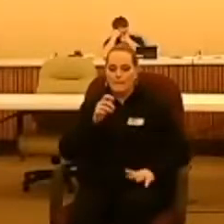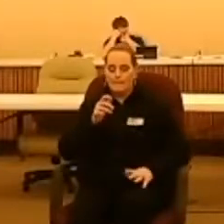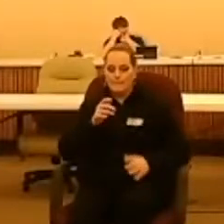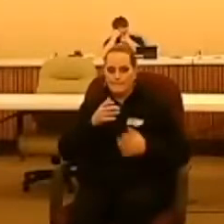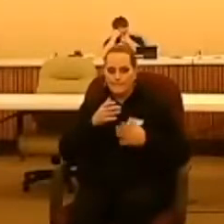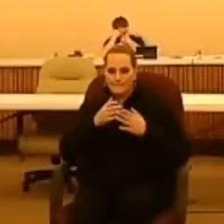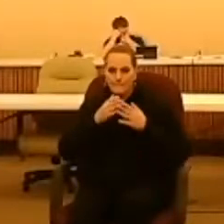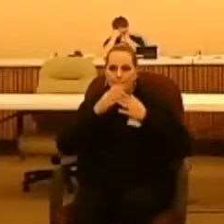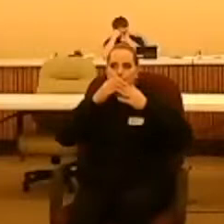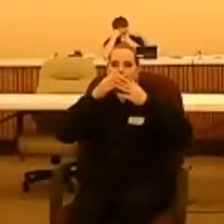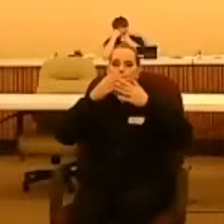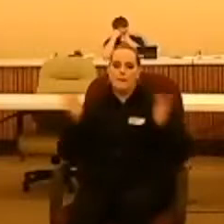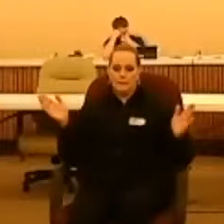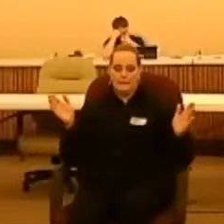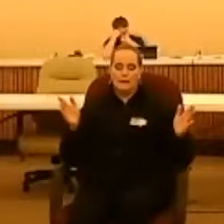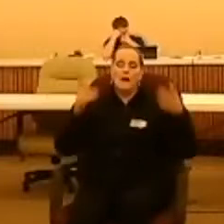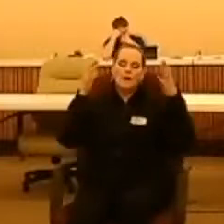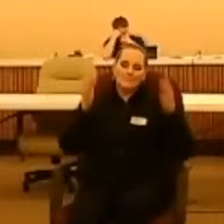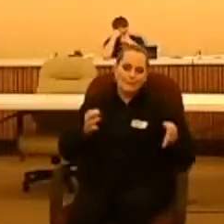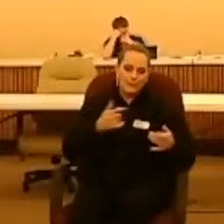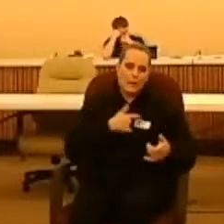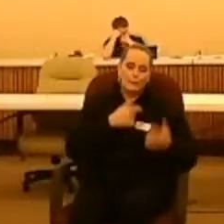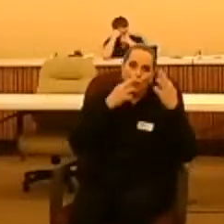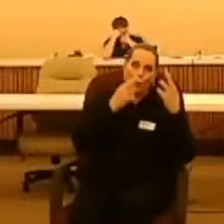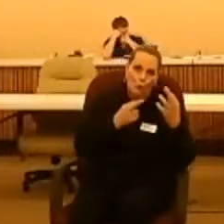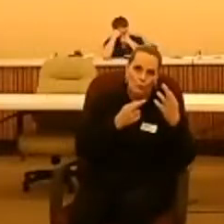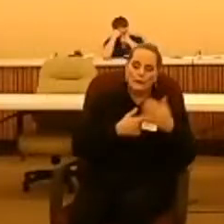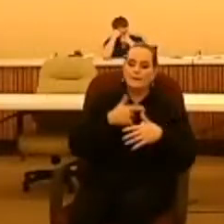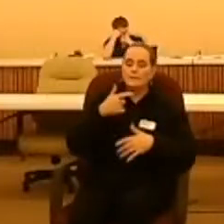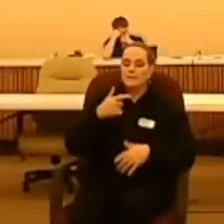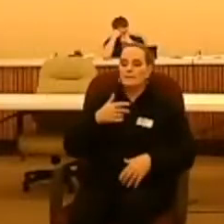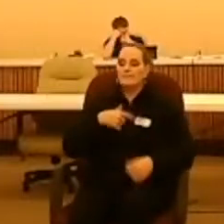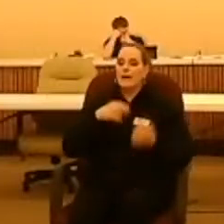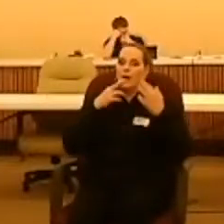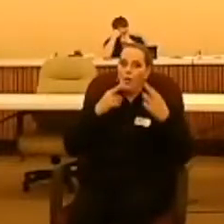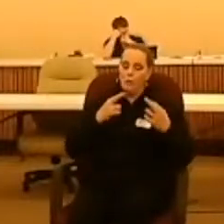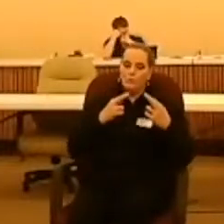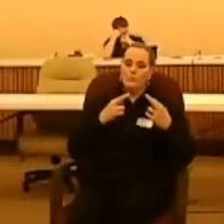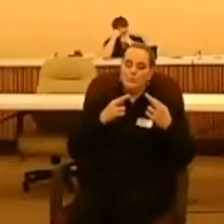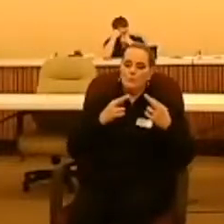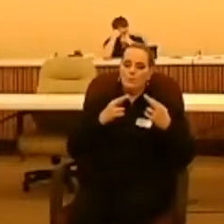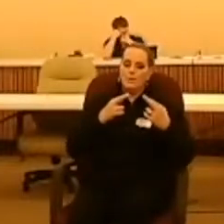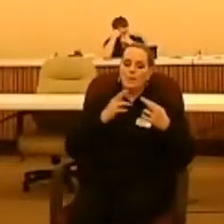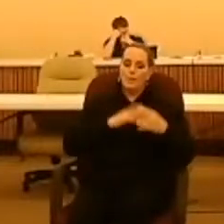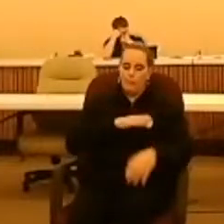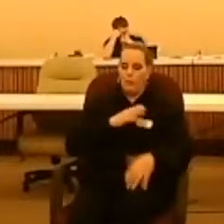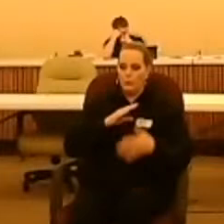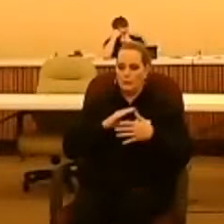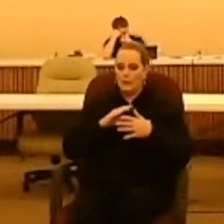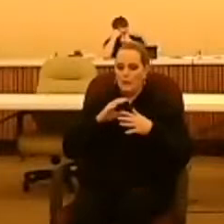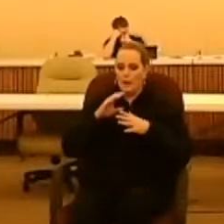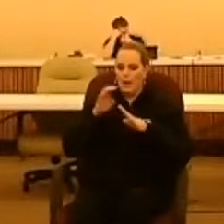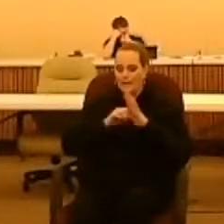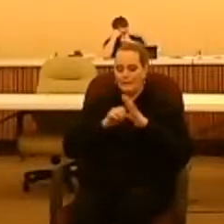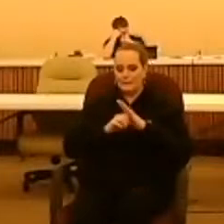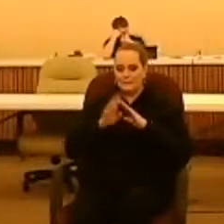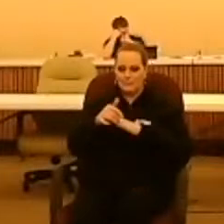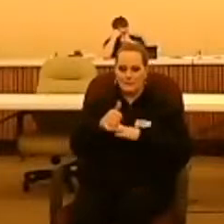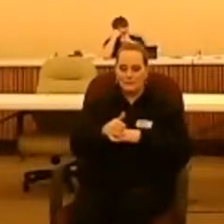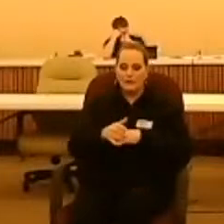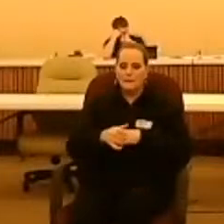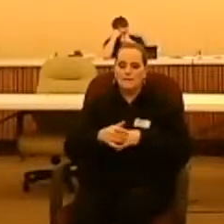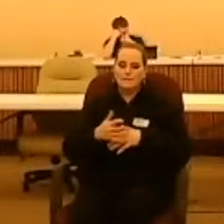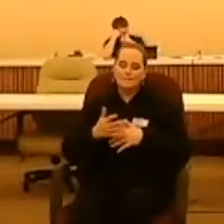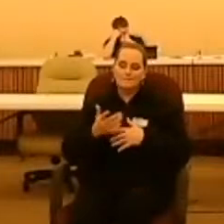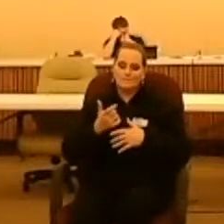Certainly, I would want to hope that the Board of Ethics at that point would, on their own, certainly if I were on the Board of